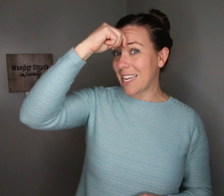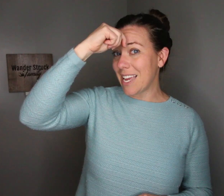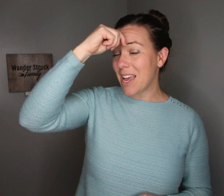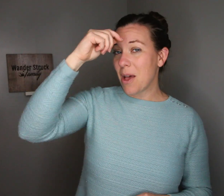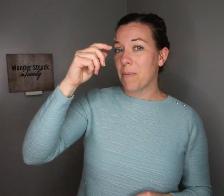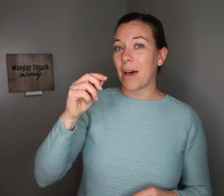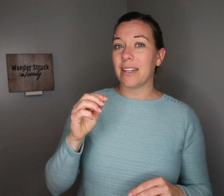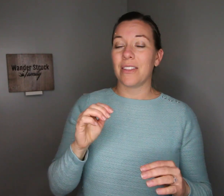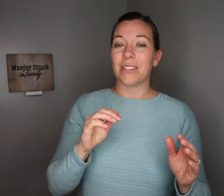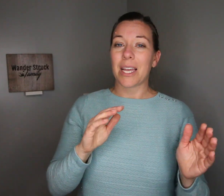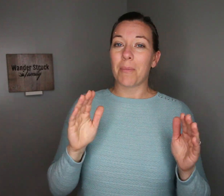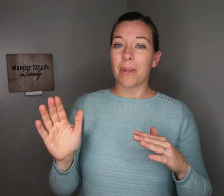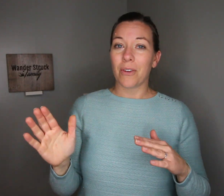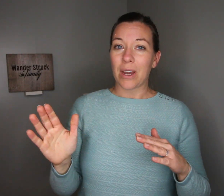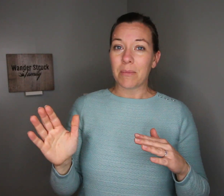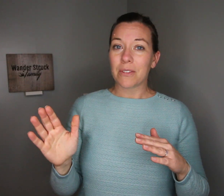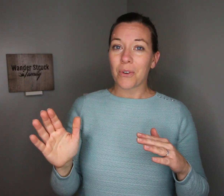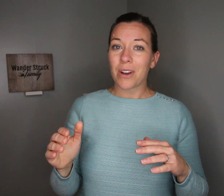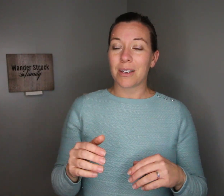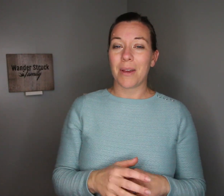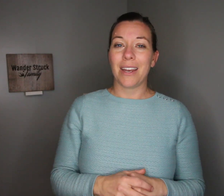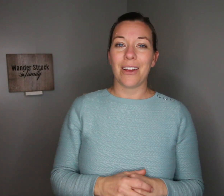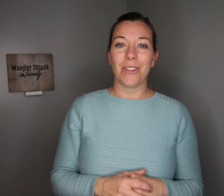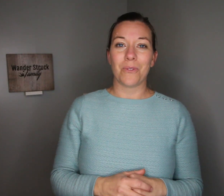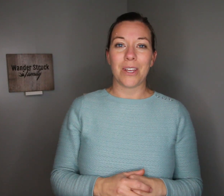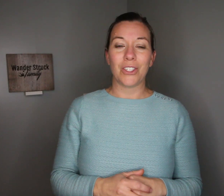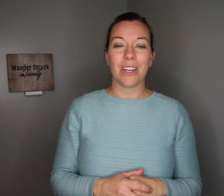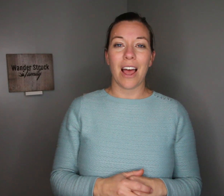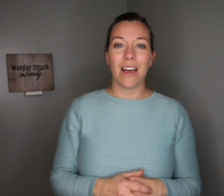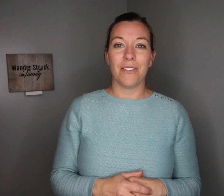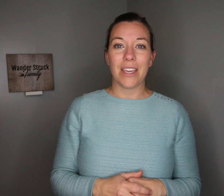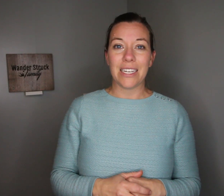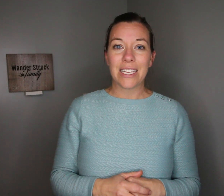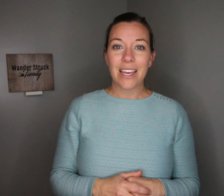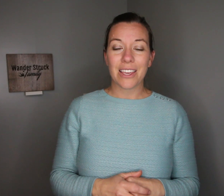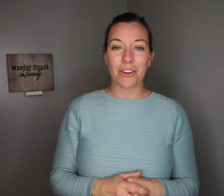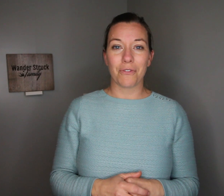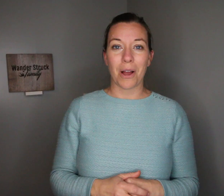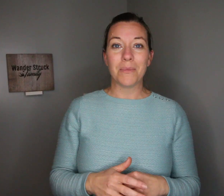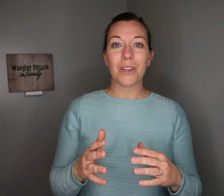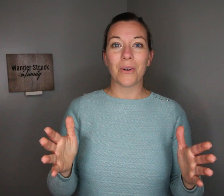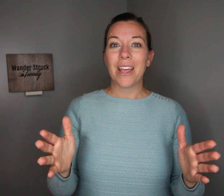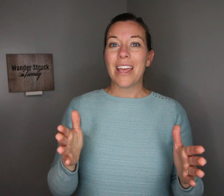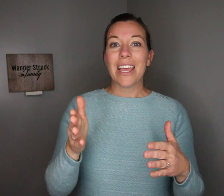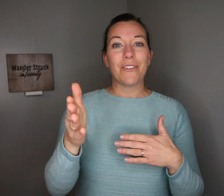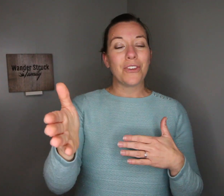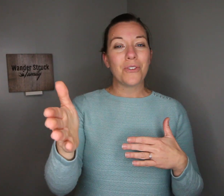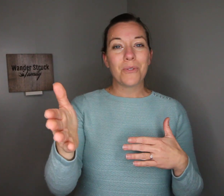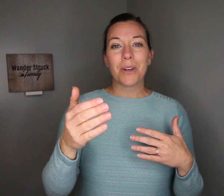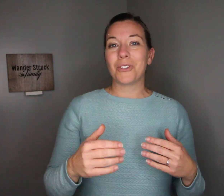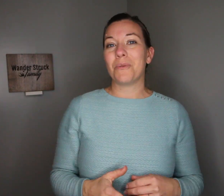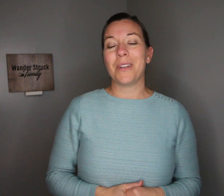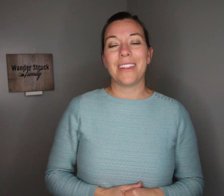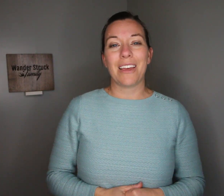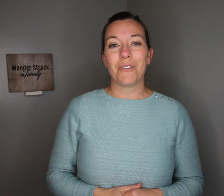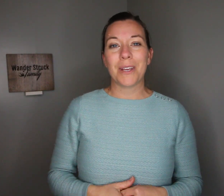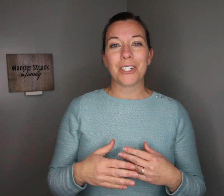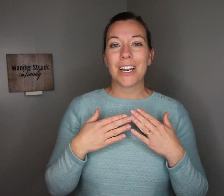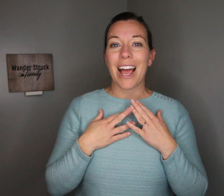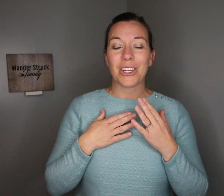bindi, but there's a couple other names for it depending on the region of India that you're from. So if you contributed that information, I